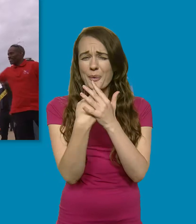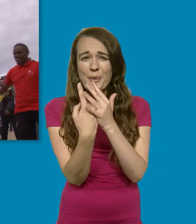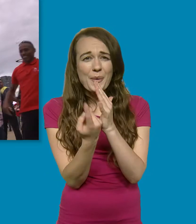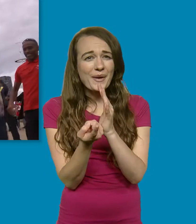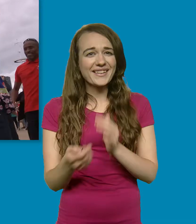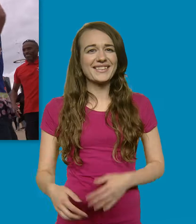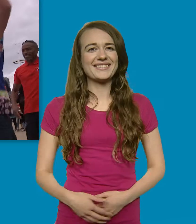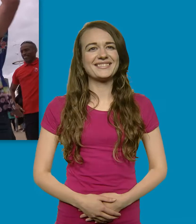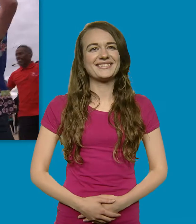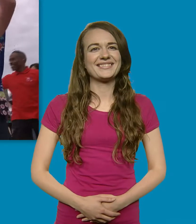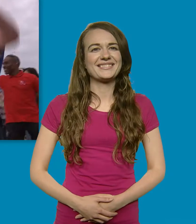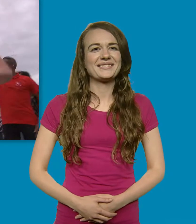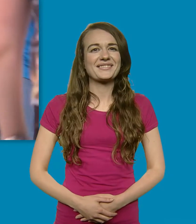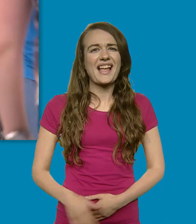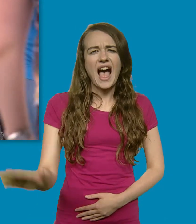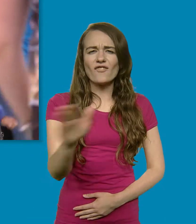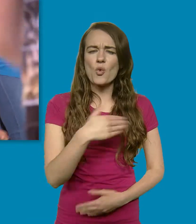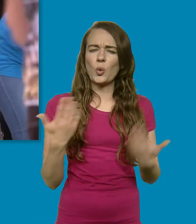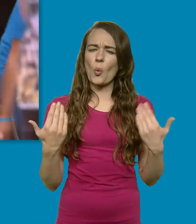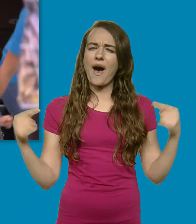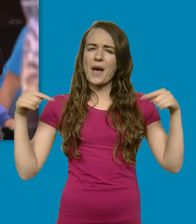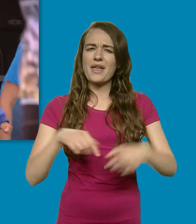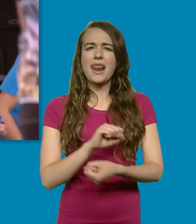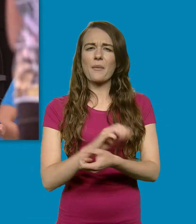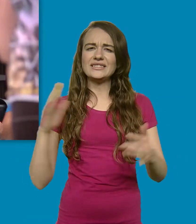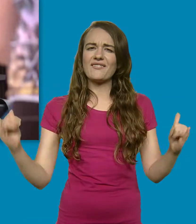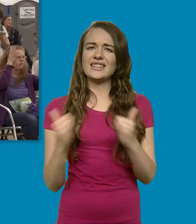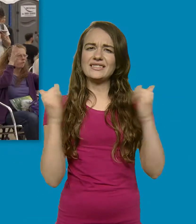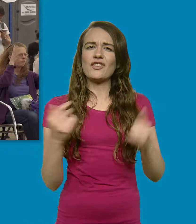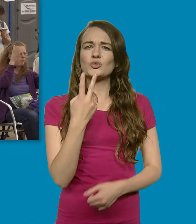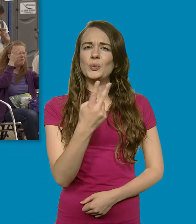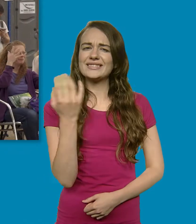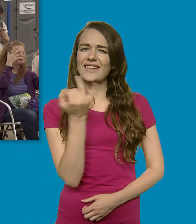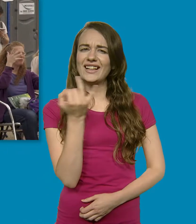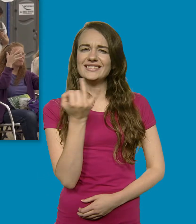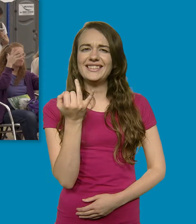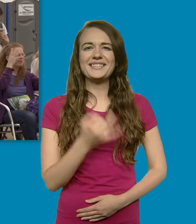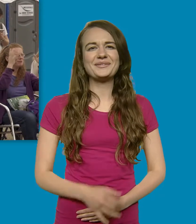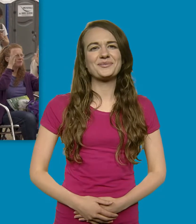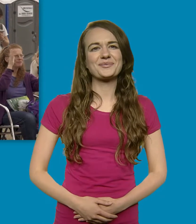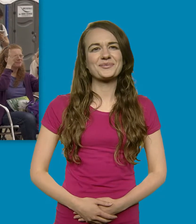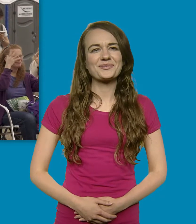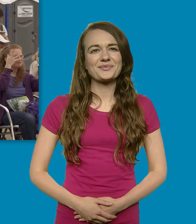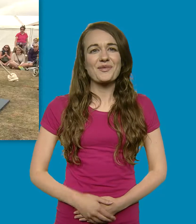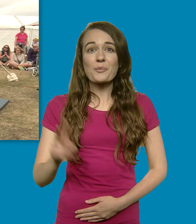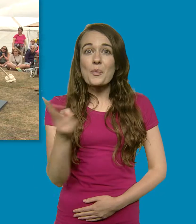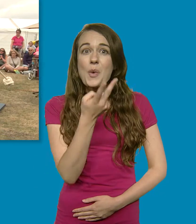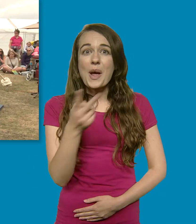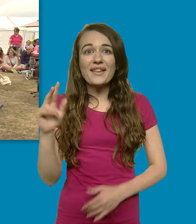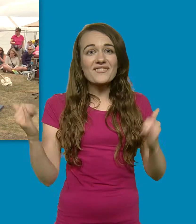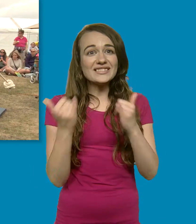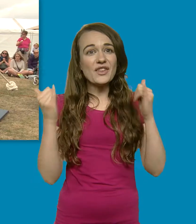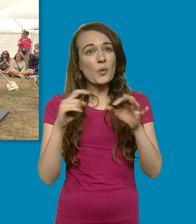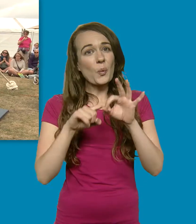more. Everyone is welcome at Liberty Festival 2017. Both the festival